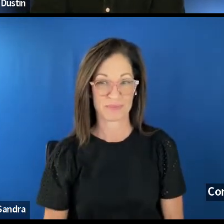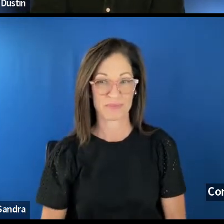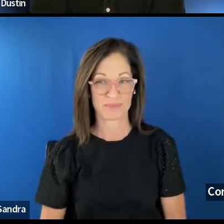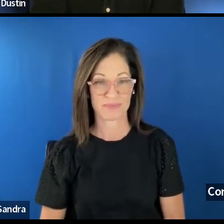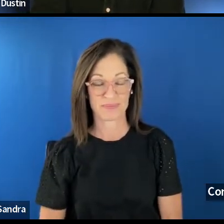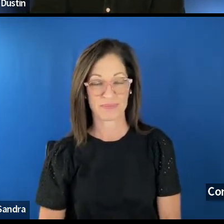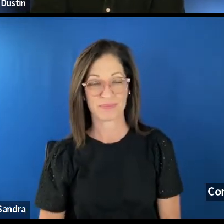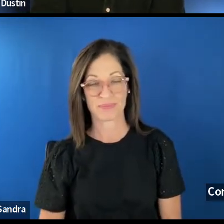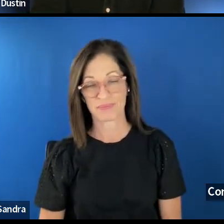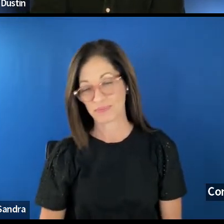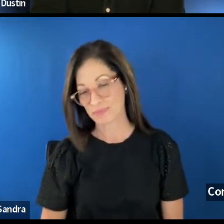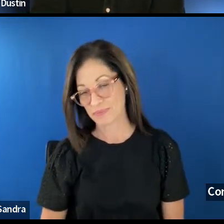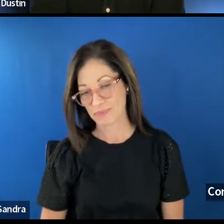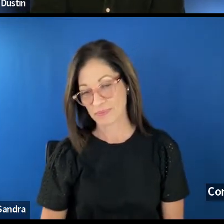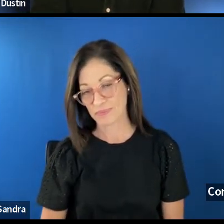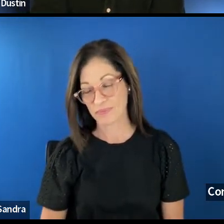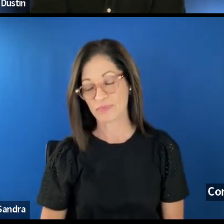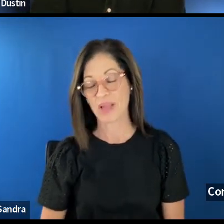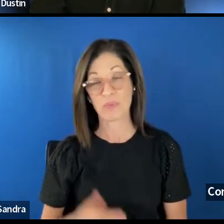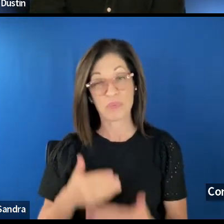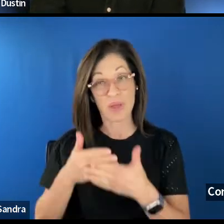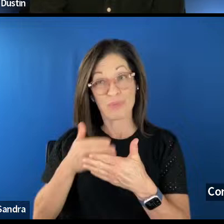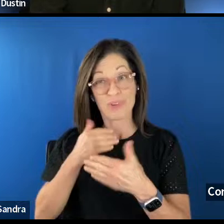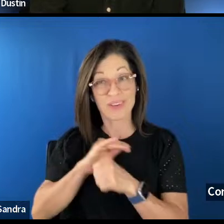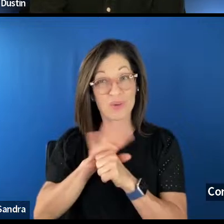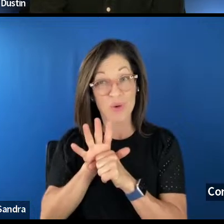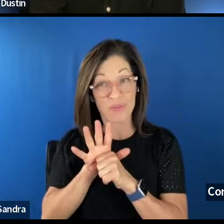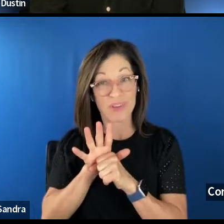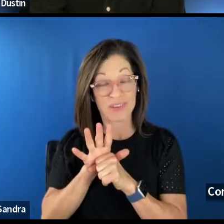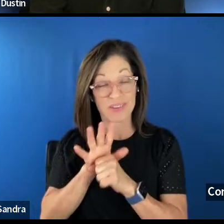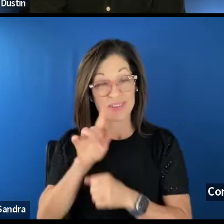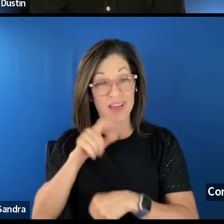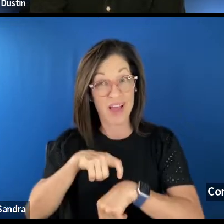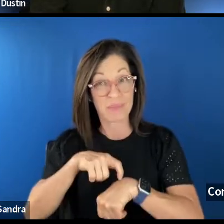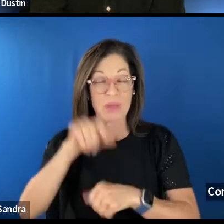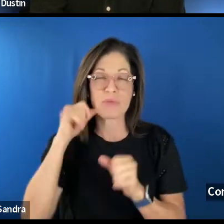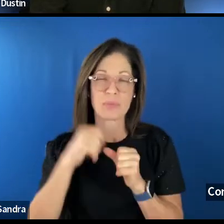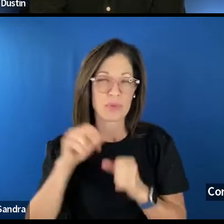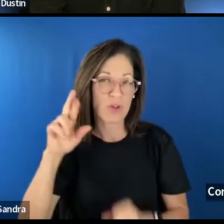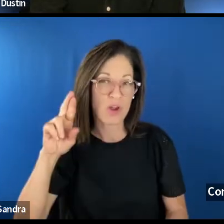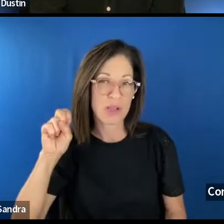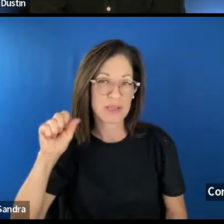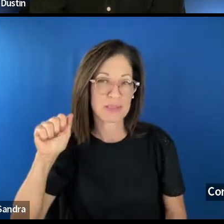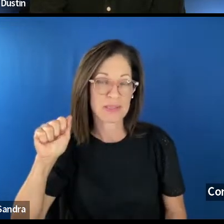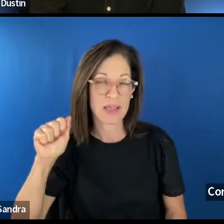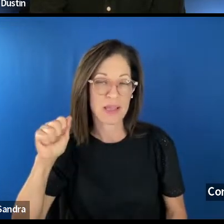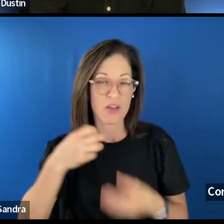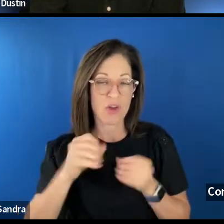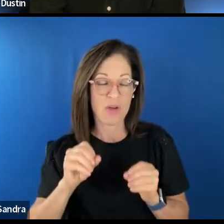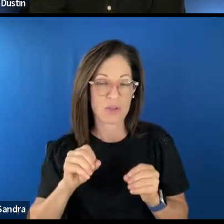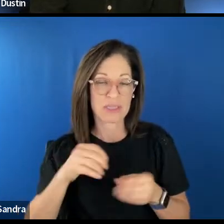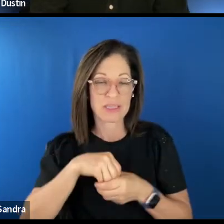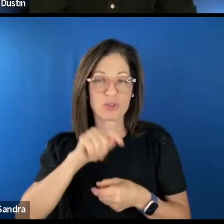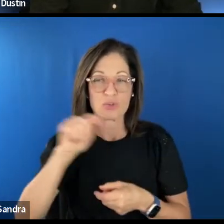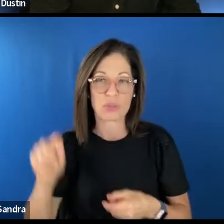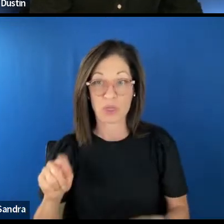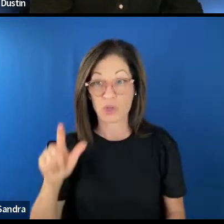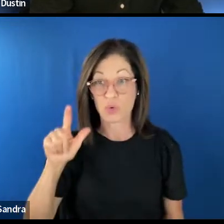The past pre-COVID days, I remember the ISA office in Tucson on 24th